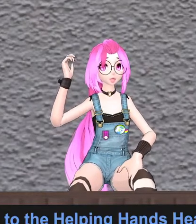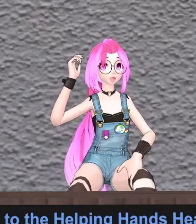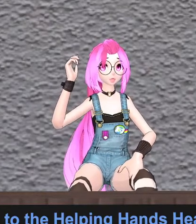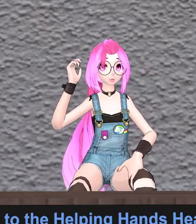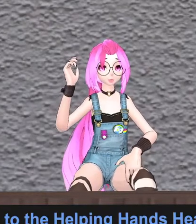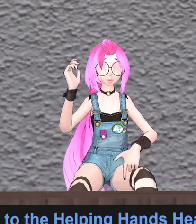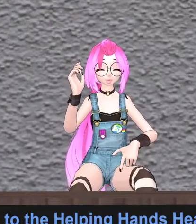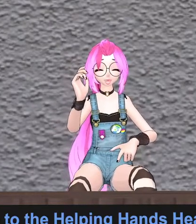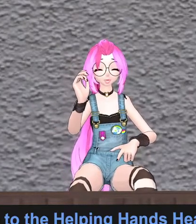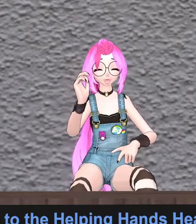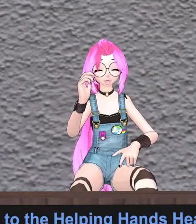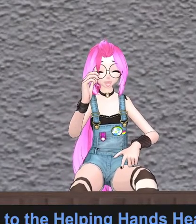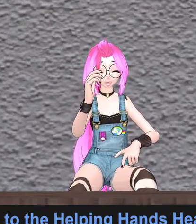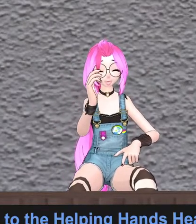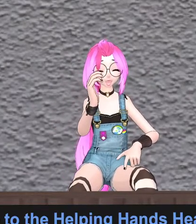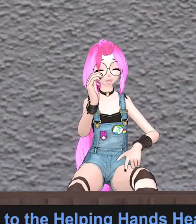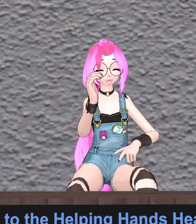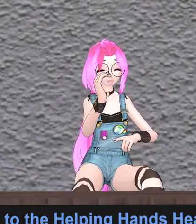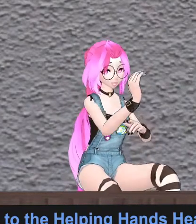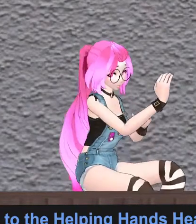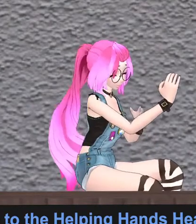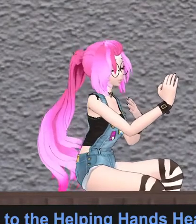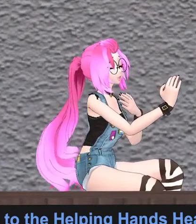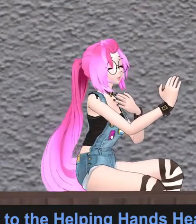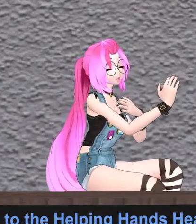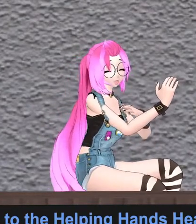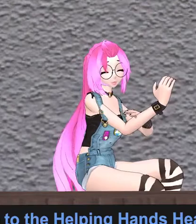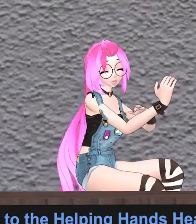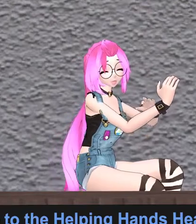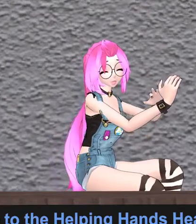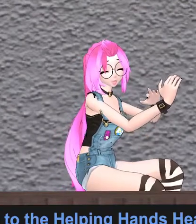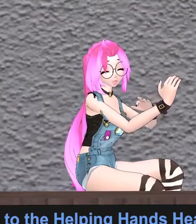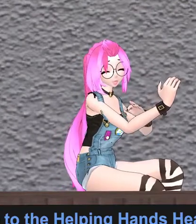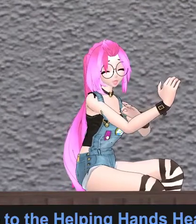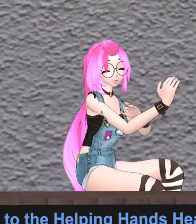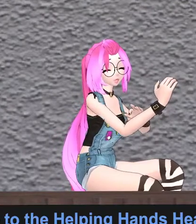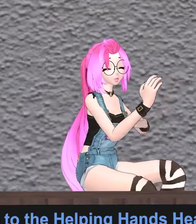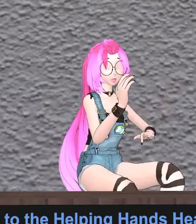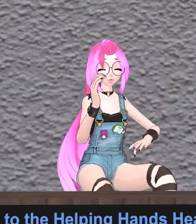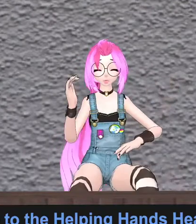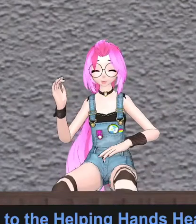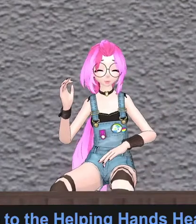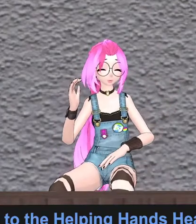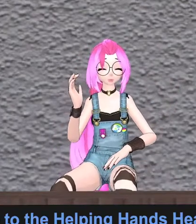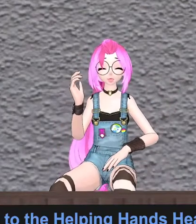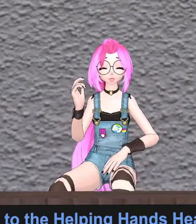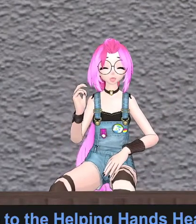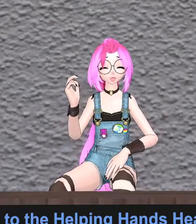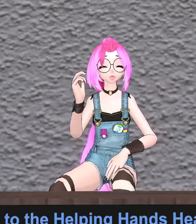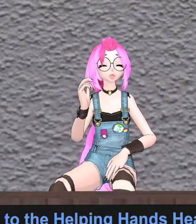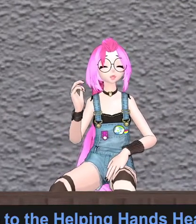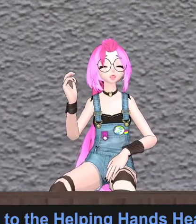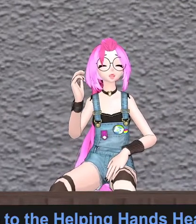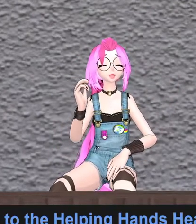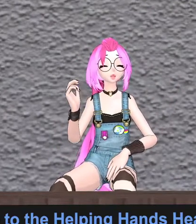is cousin. You're doing it like in front of you. See how my elbow's at a degree right here? You're going to have it in front of